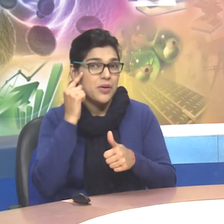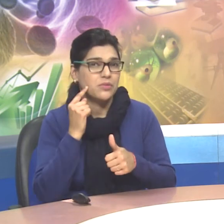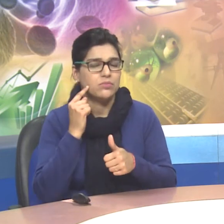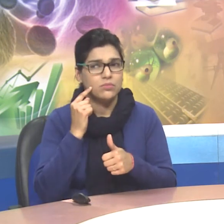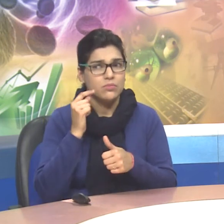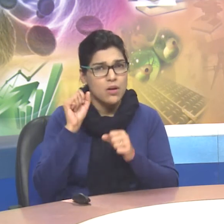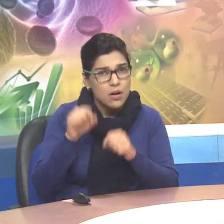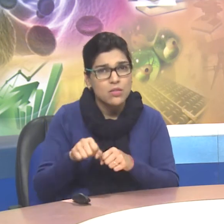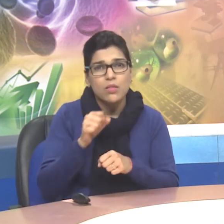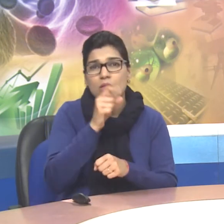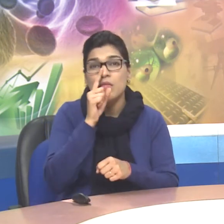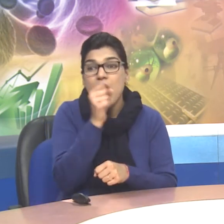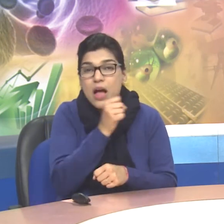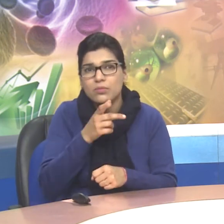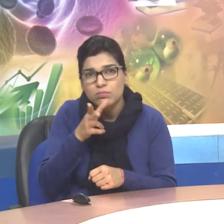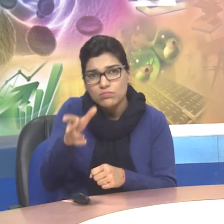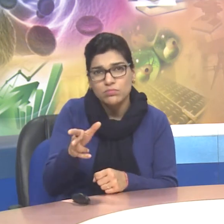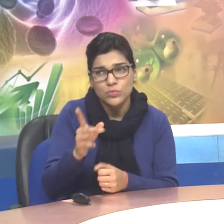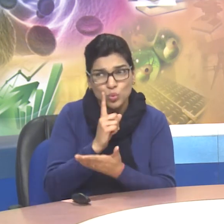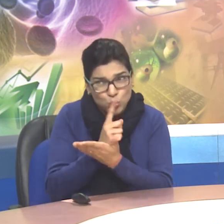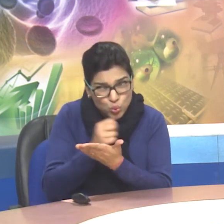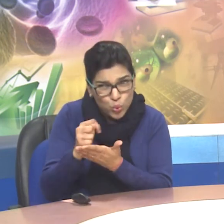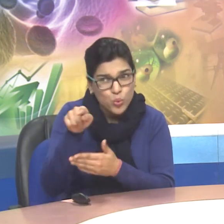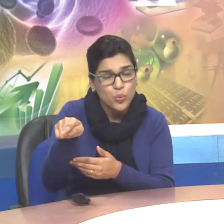her grandmother to tell her the truth.